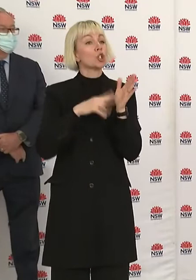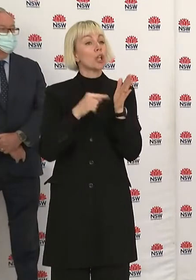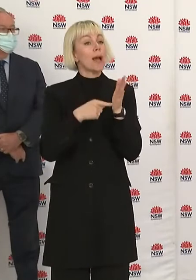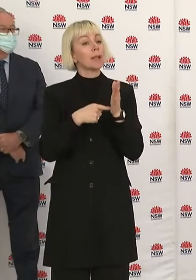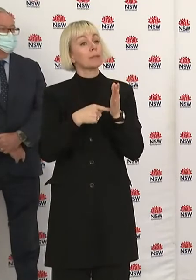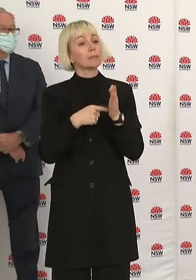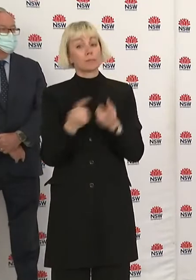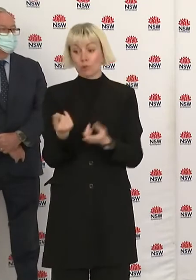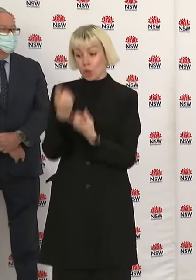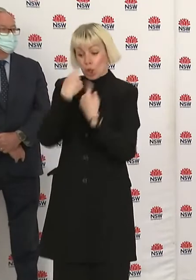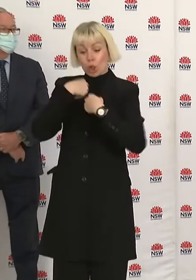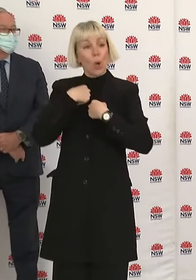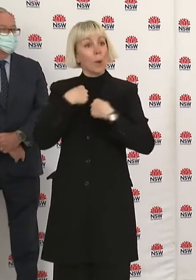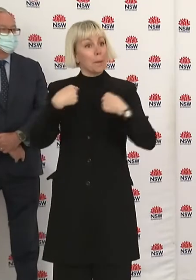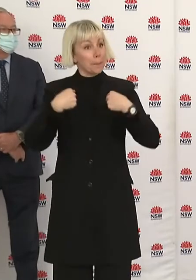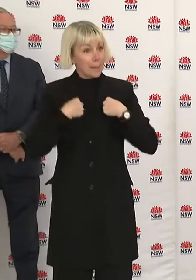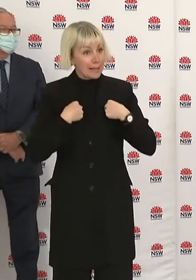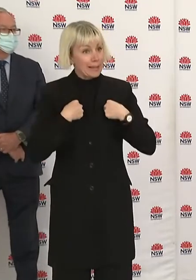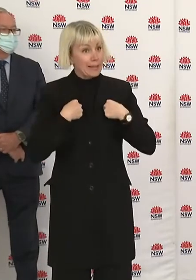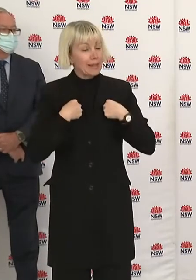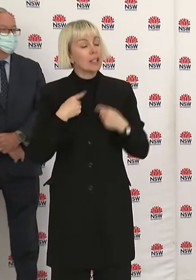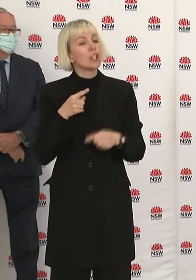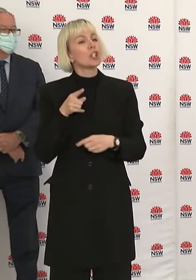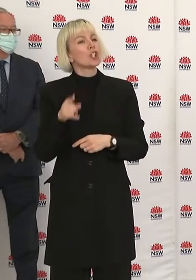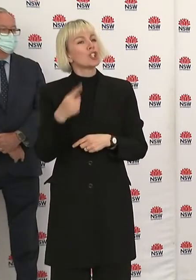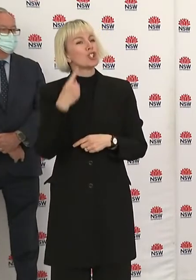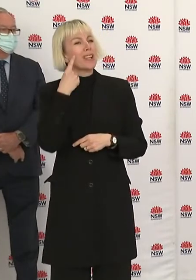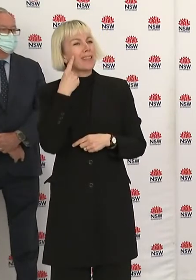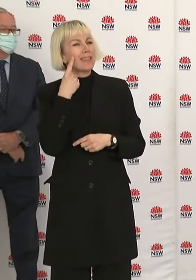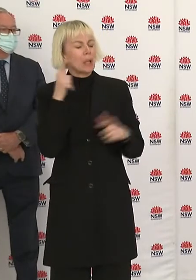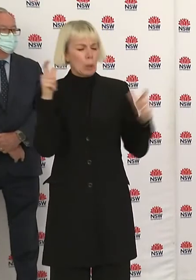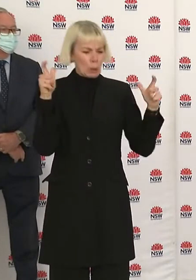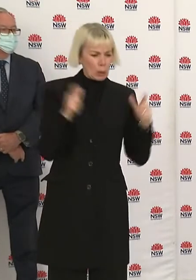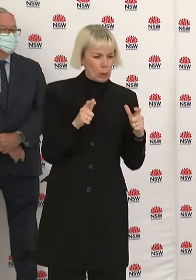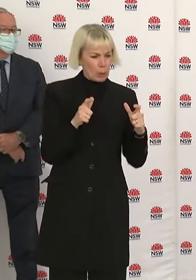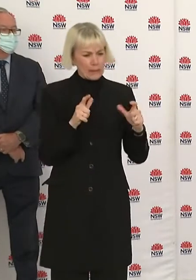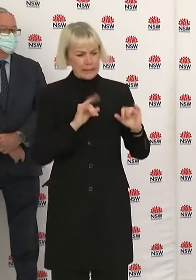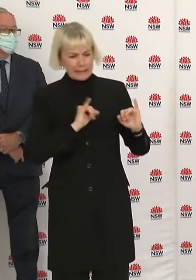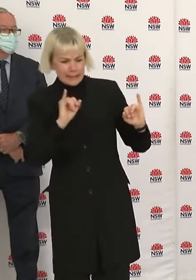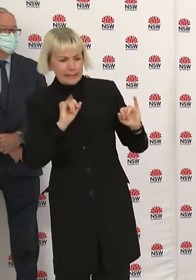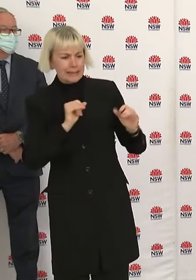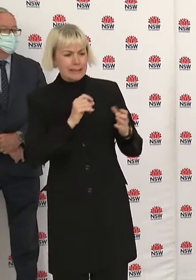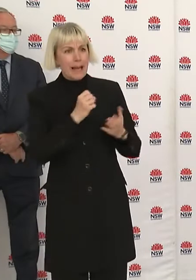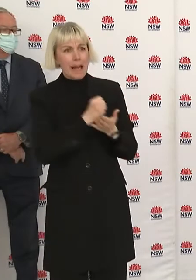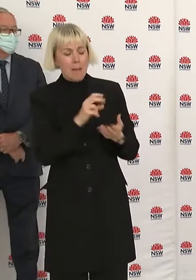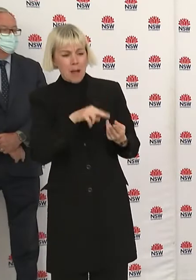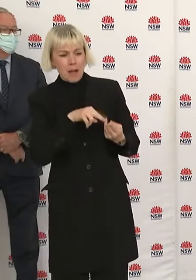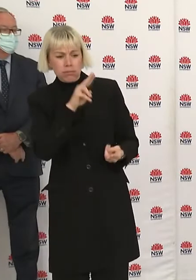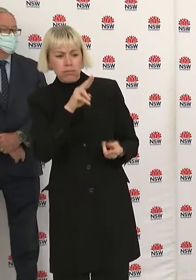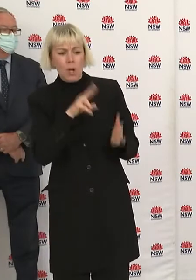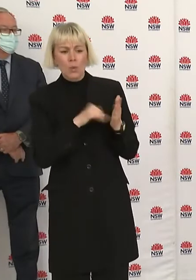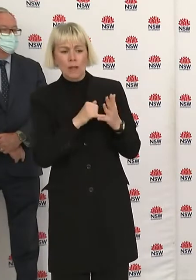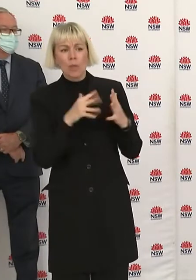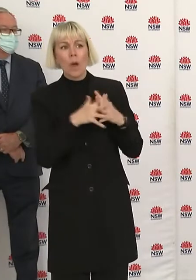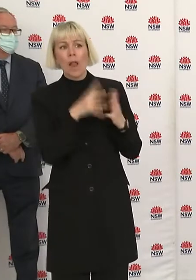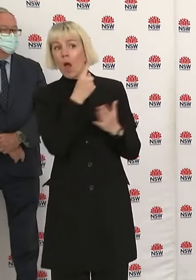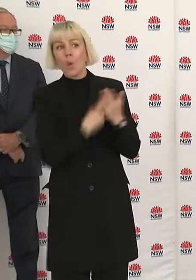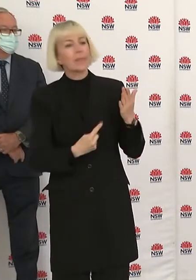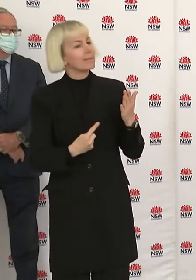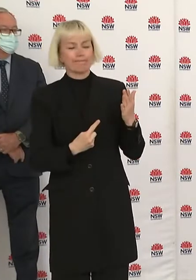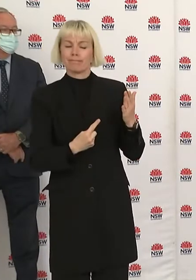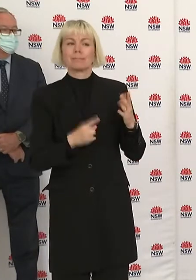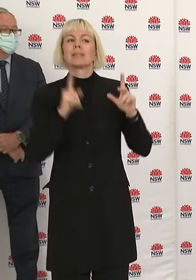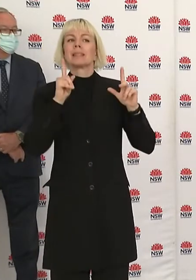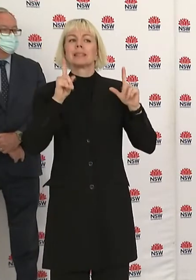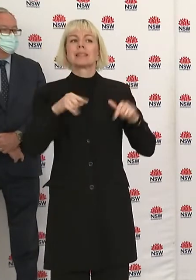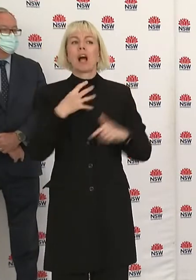she regards this now not as only a threat to contain it within New South Wales, but she sees threats to other states, and for that reason she gave